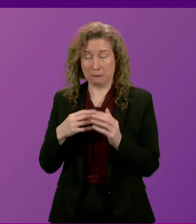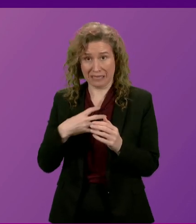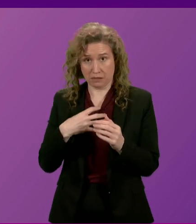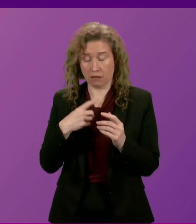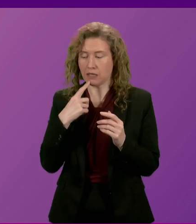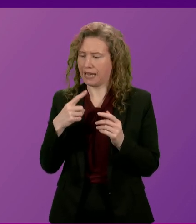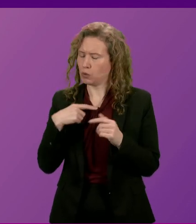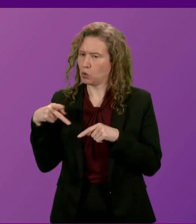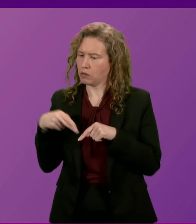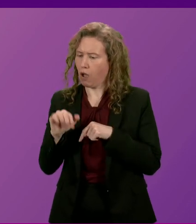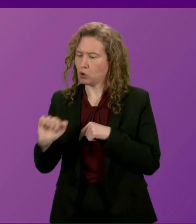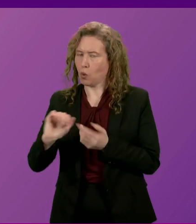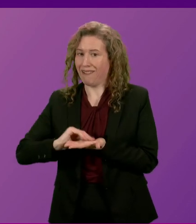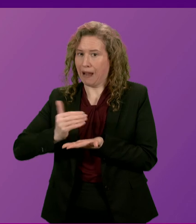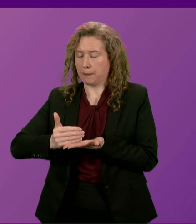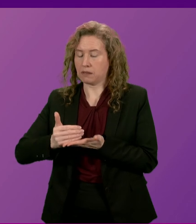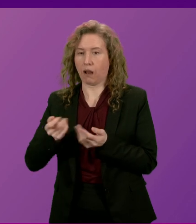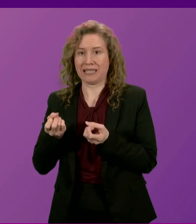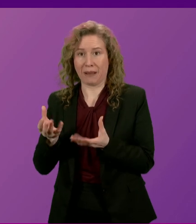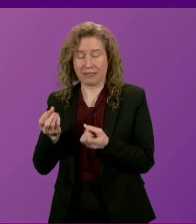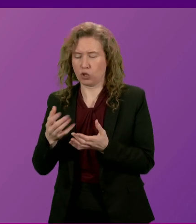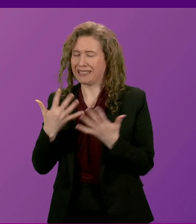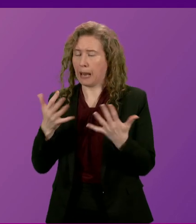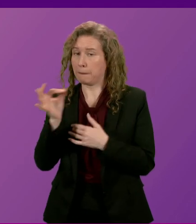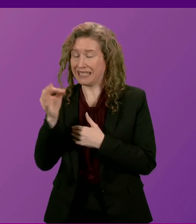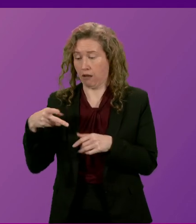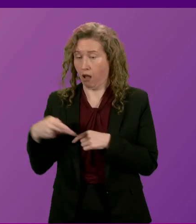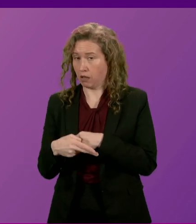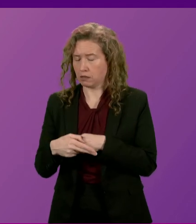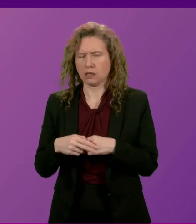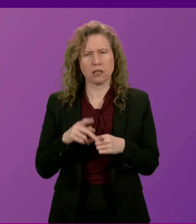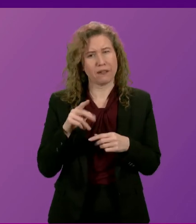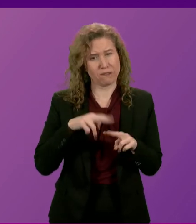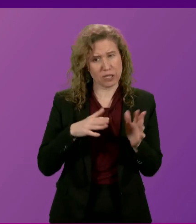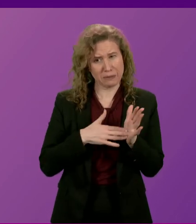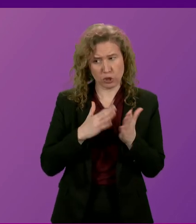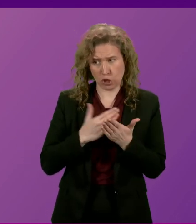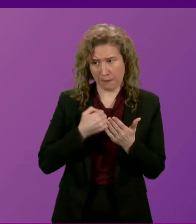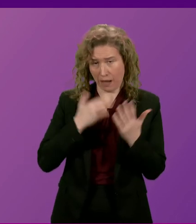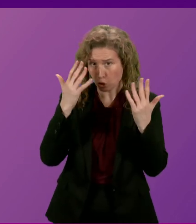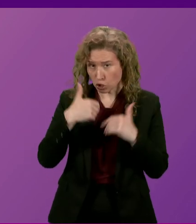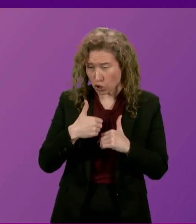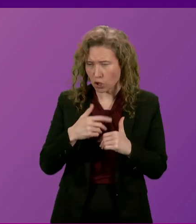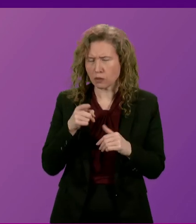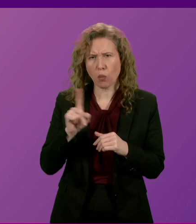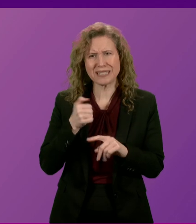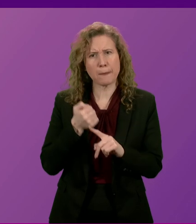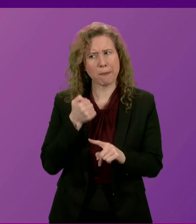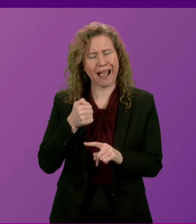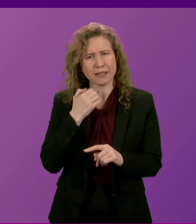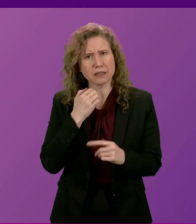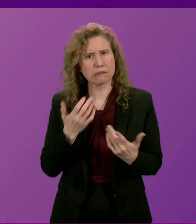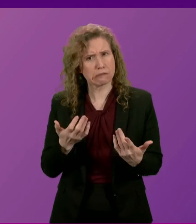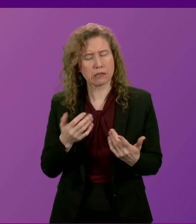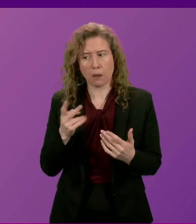capital expenditure plans of up to 10%. Does the First Minister share my concern about the impact this will